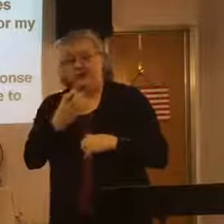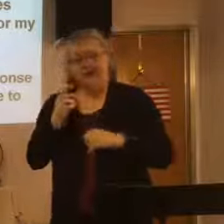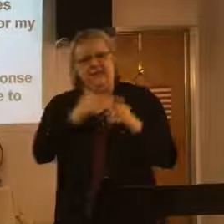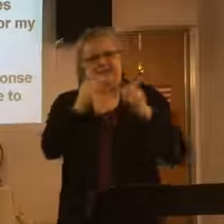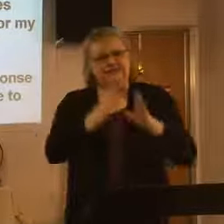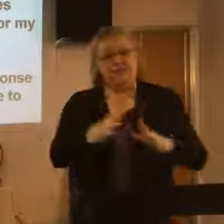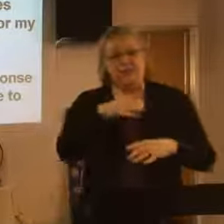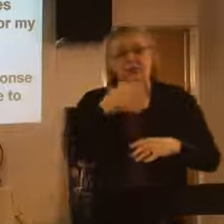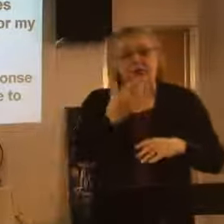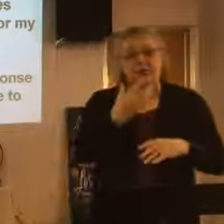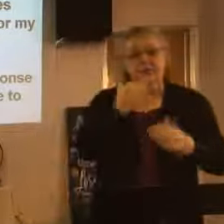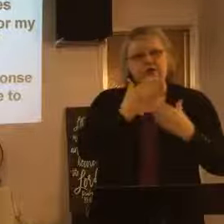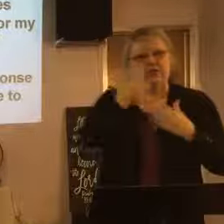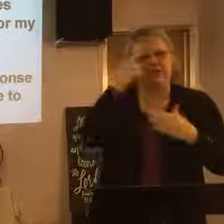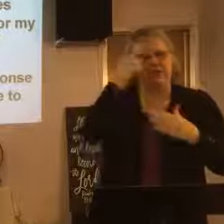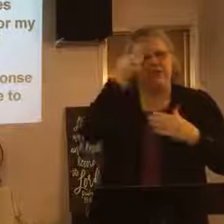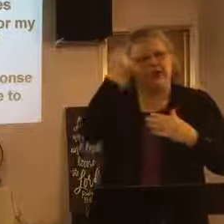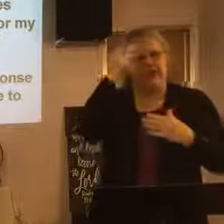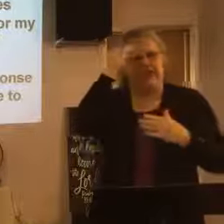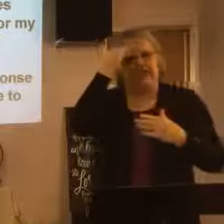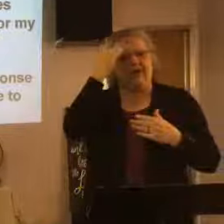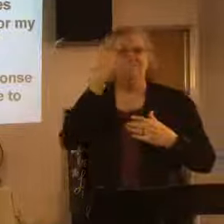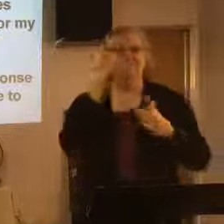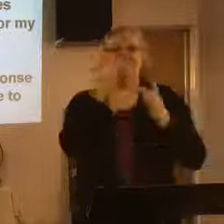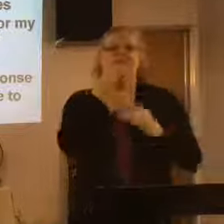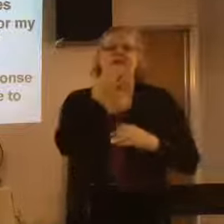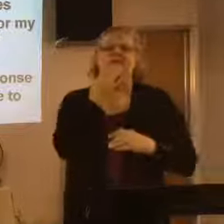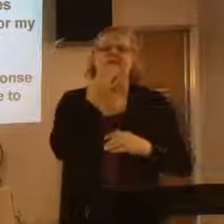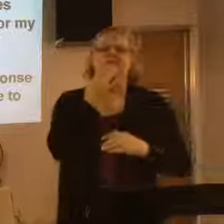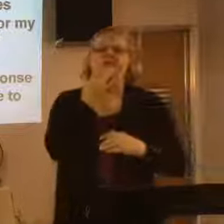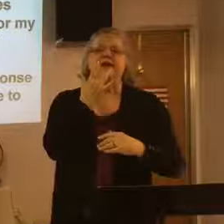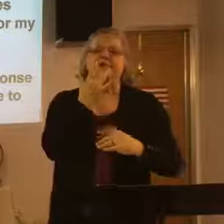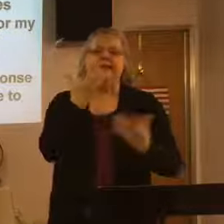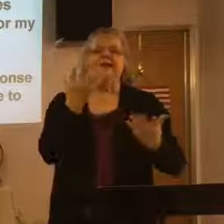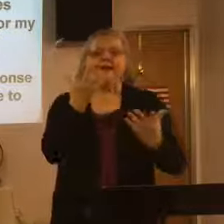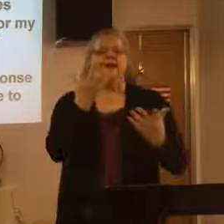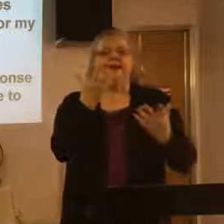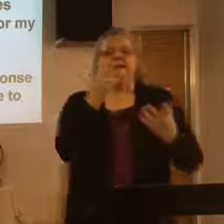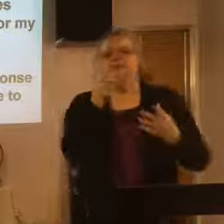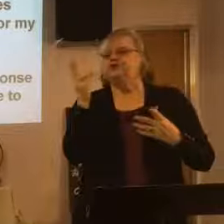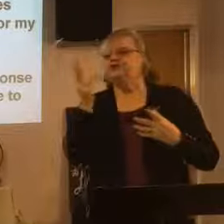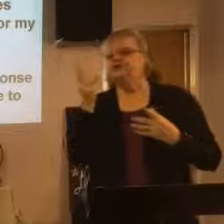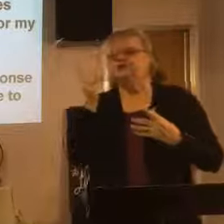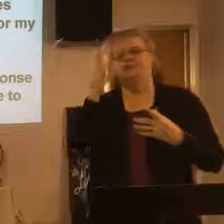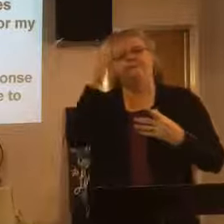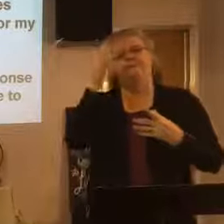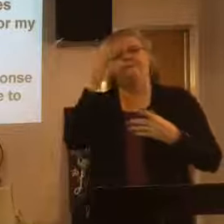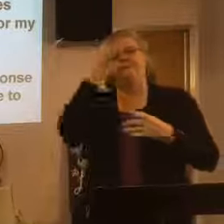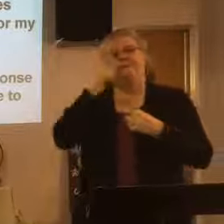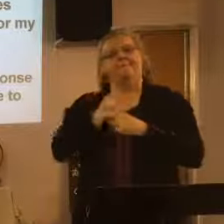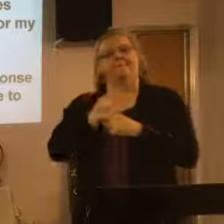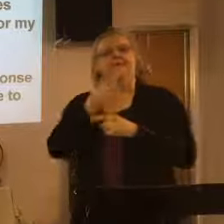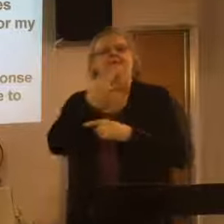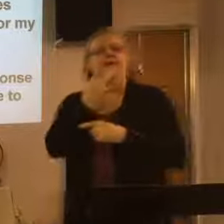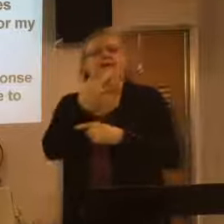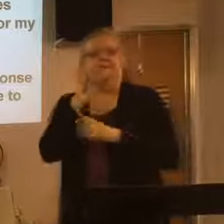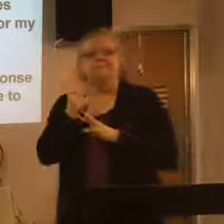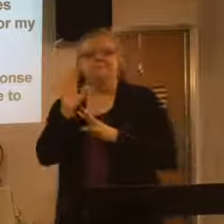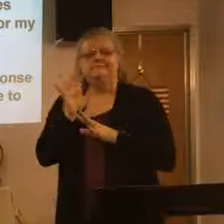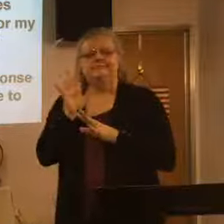reason, because they probably thought, "Oh, why didn't we think of asking Jesus first?" Because at this